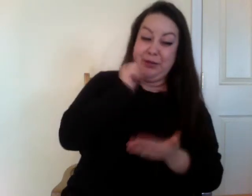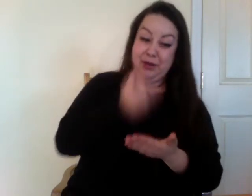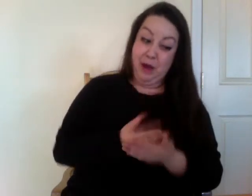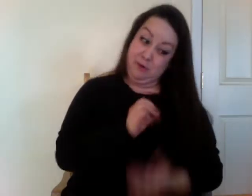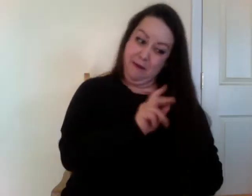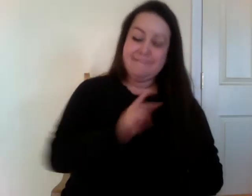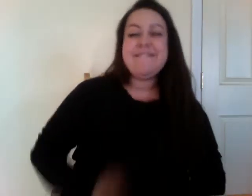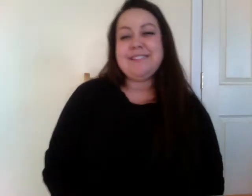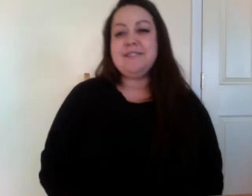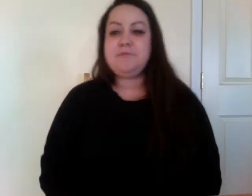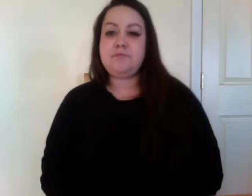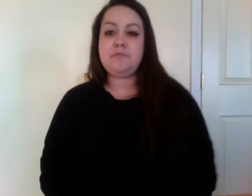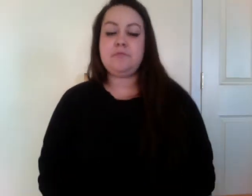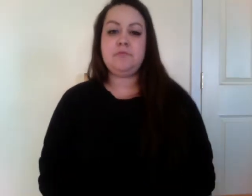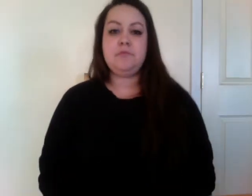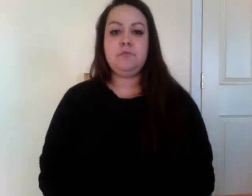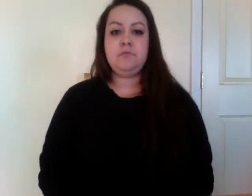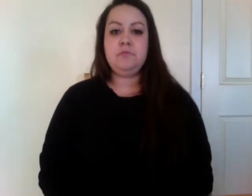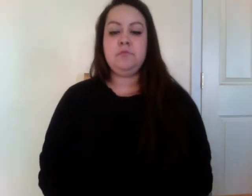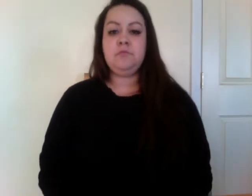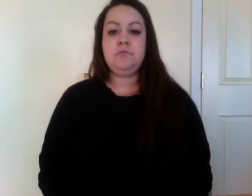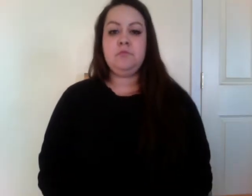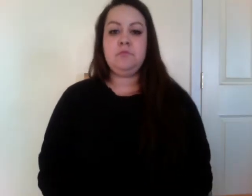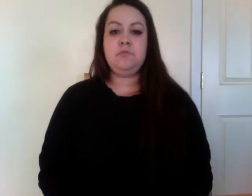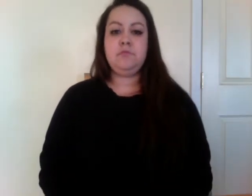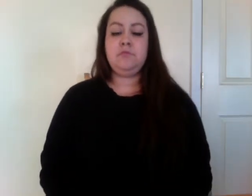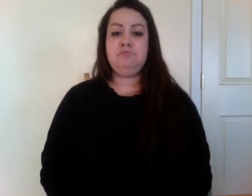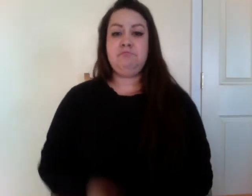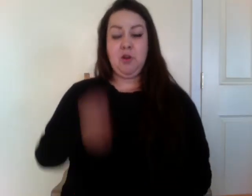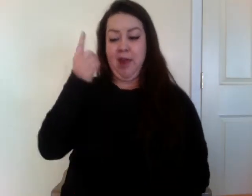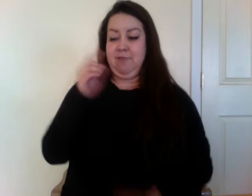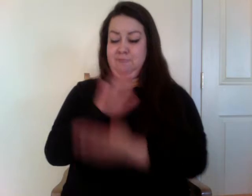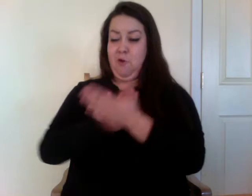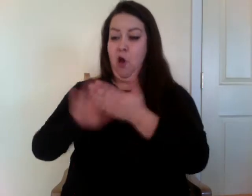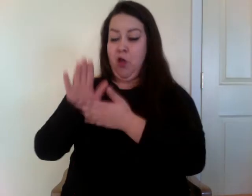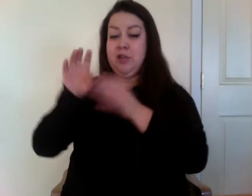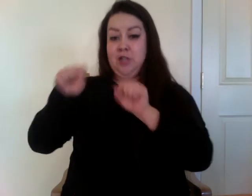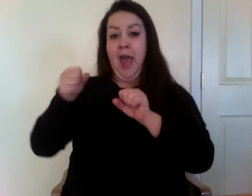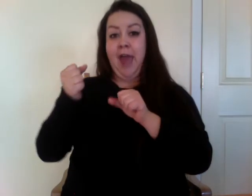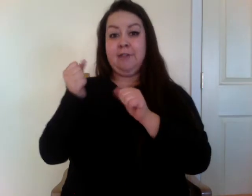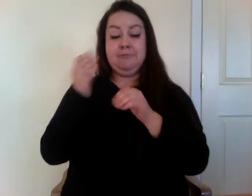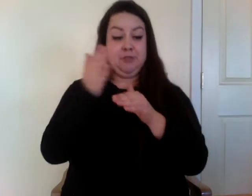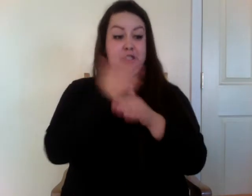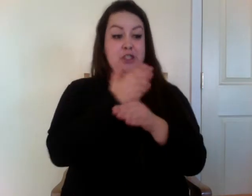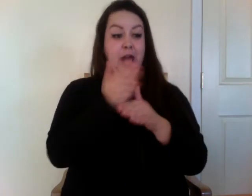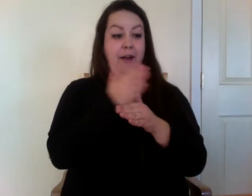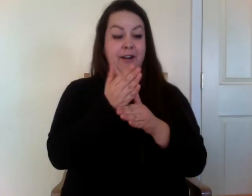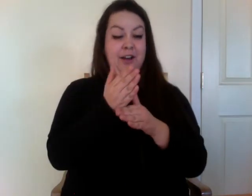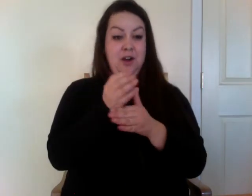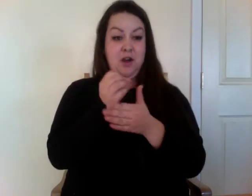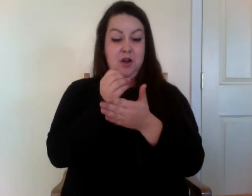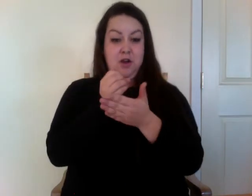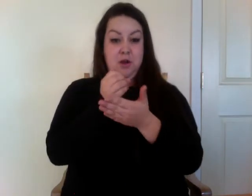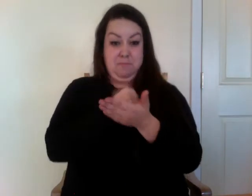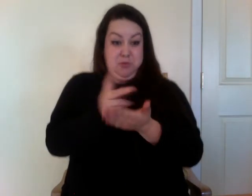Now, there is information that the institution can share without the student's consent, meaning, and we can share